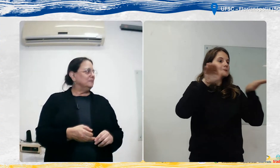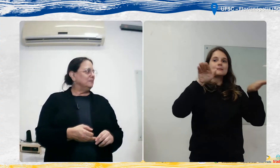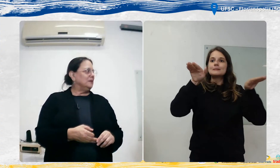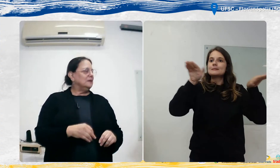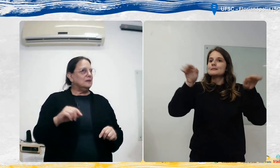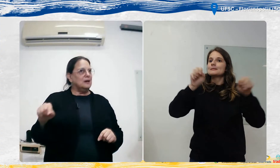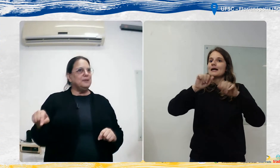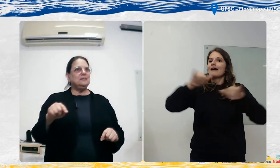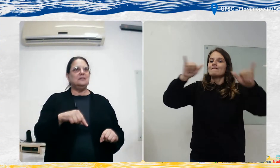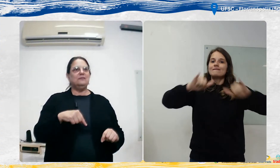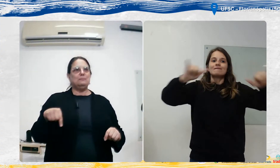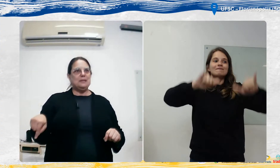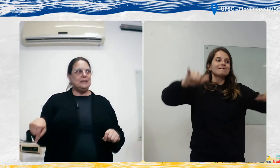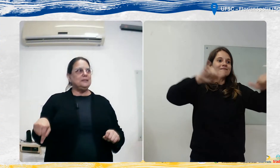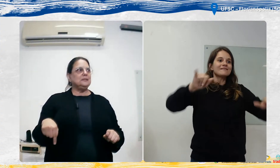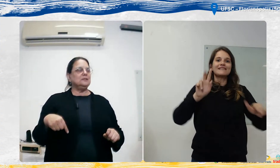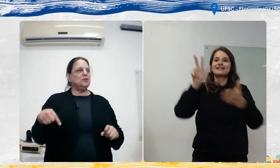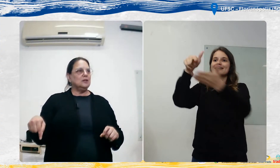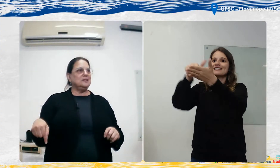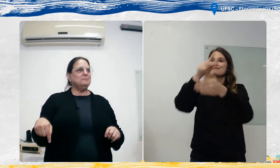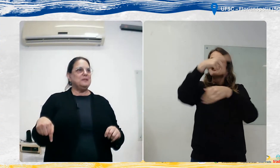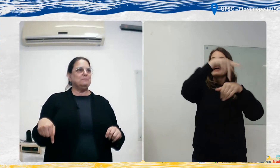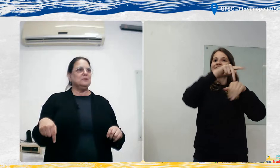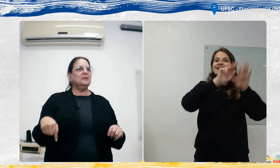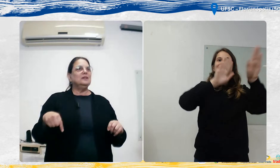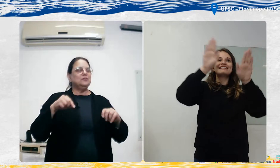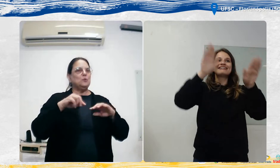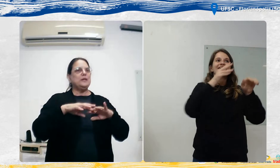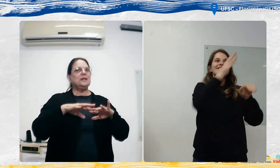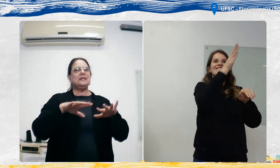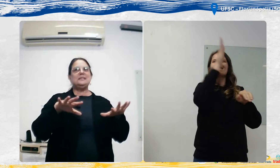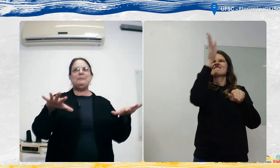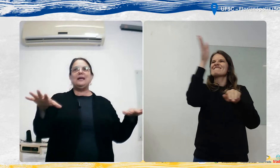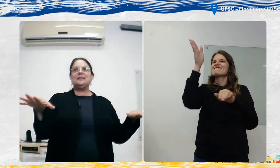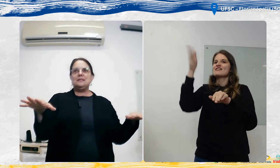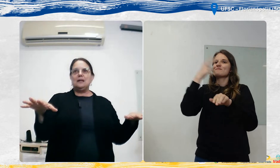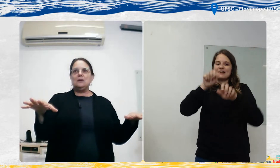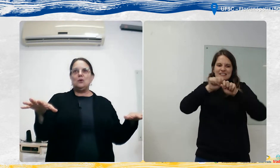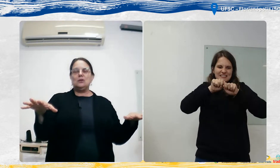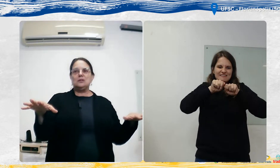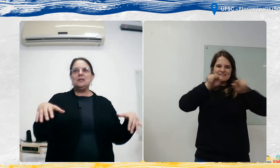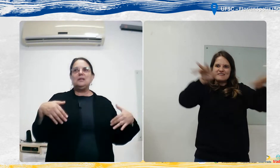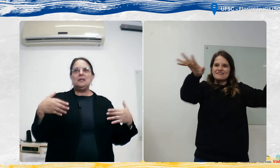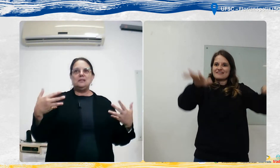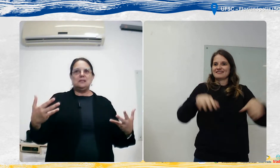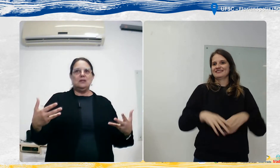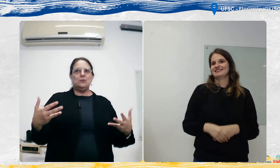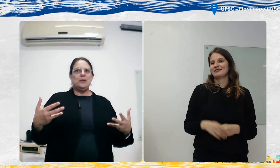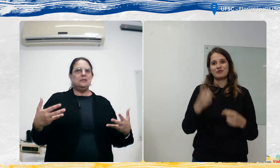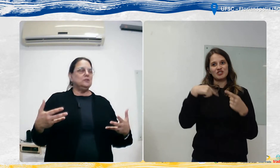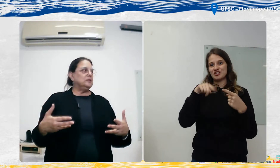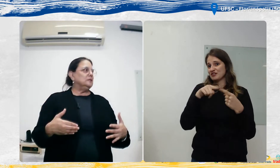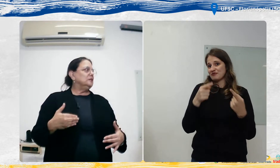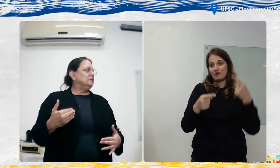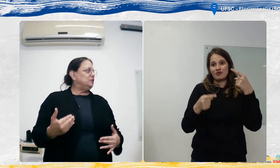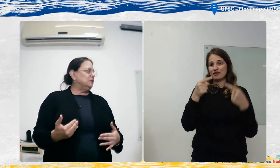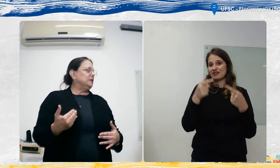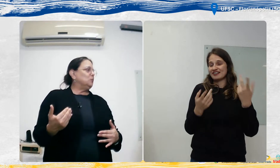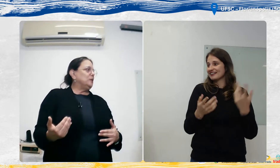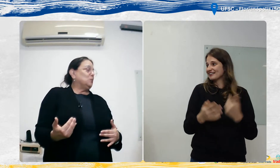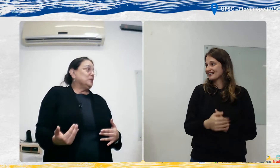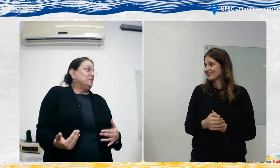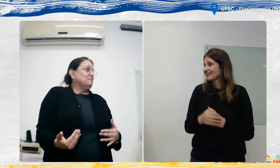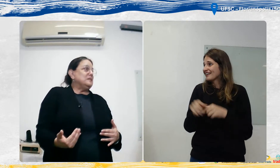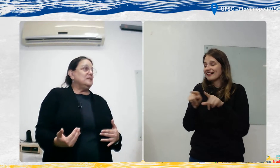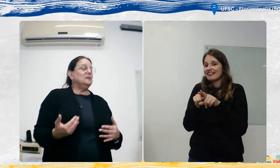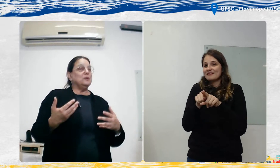it. Coming to different places and talking to people so we can expand the dialogue is another way to do it. Sharing